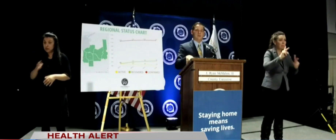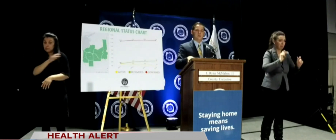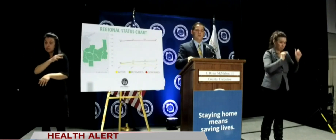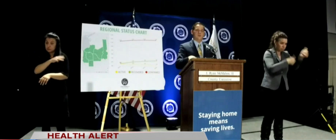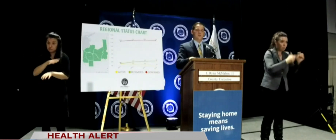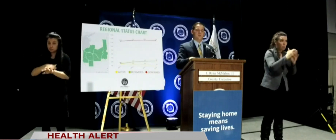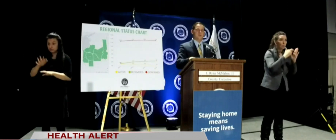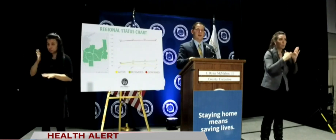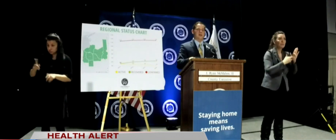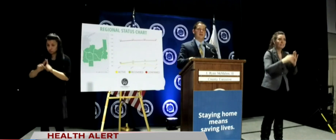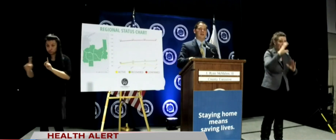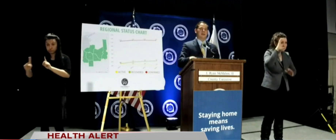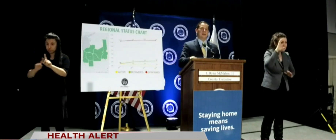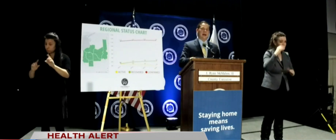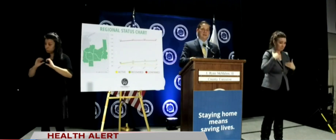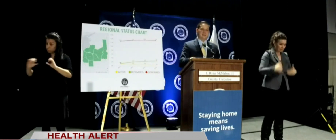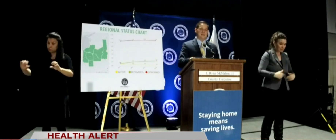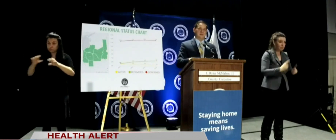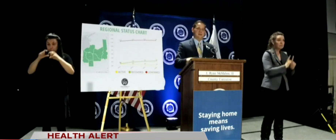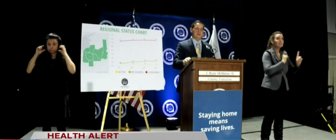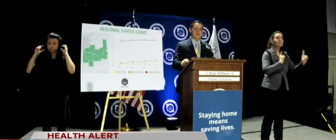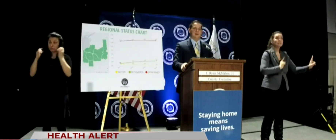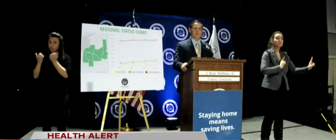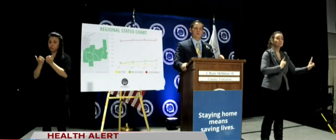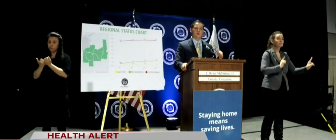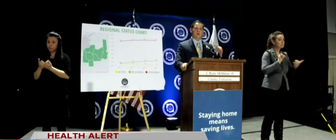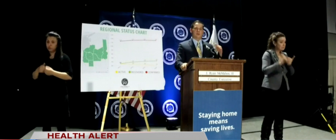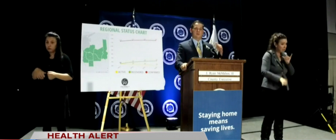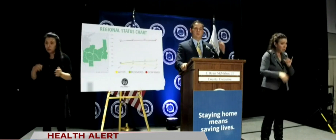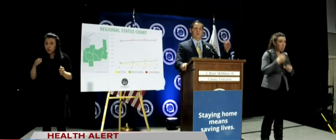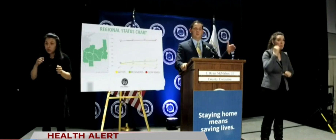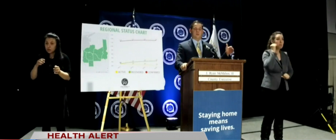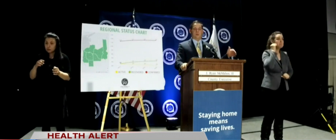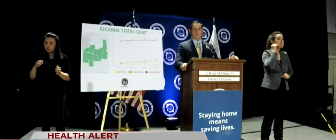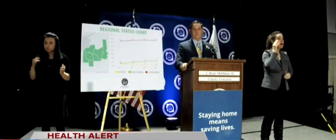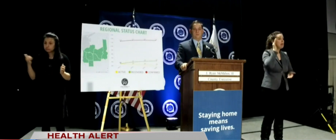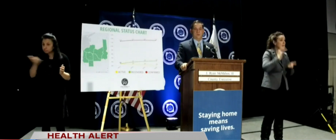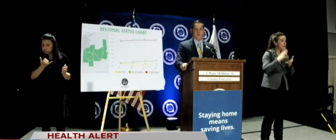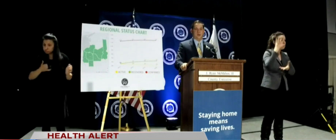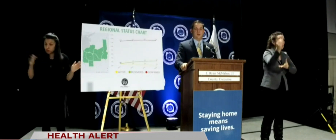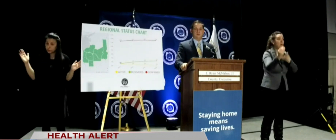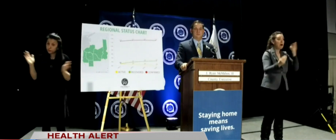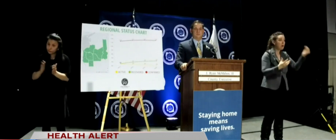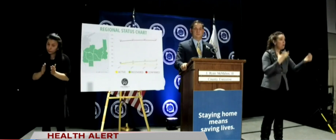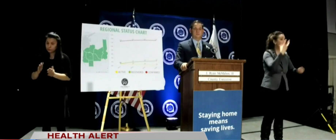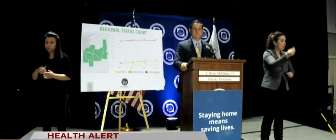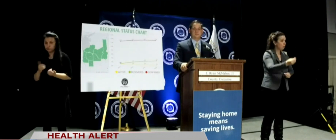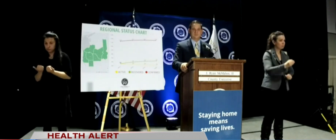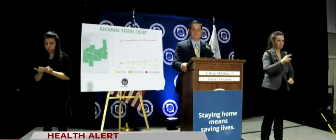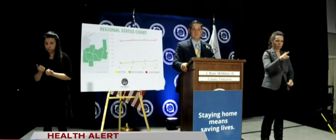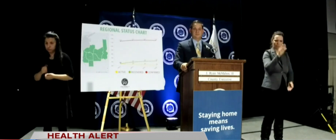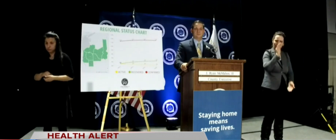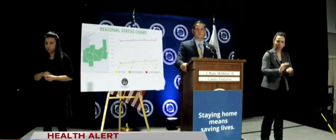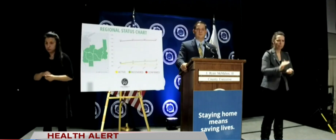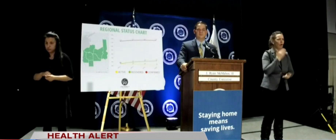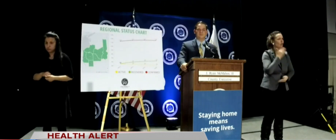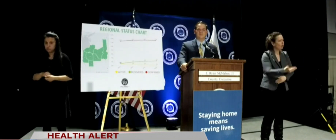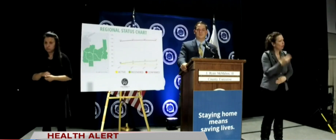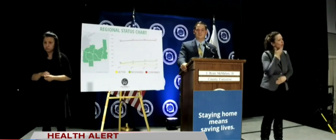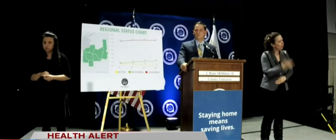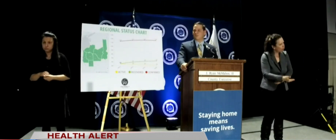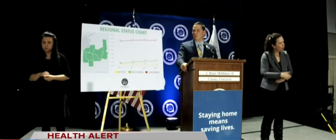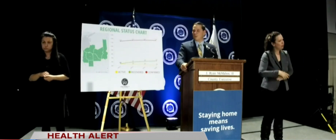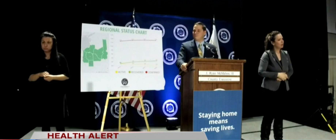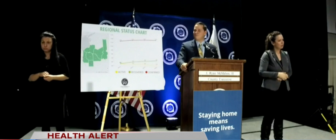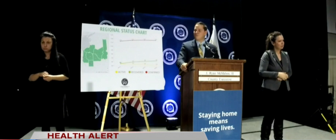trying to do 50% less than they were doing the week before. I asked the question because people will wake up tomorrow